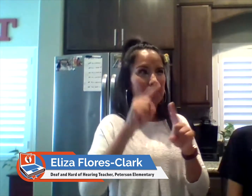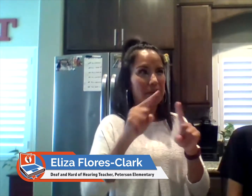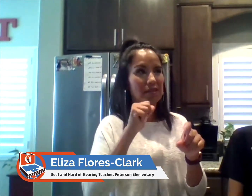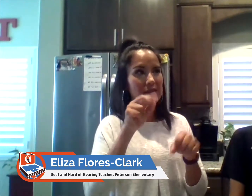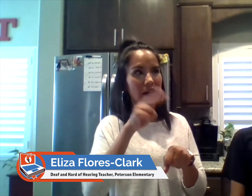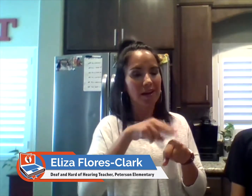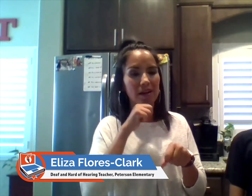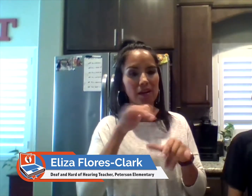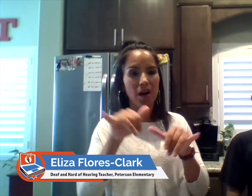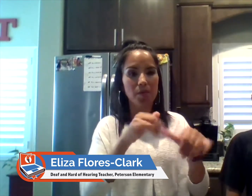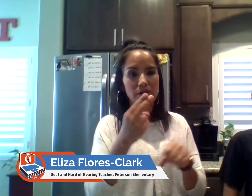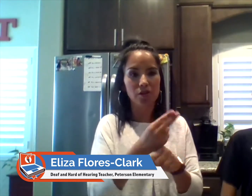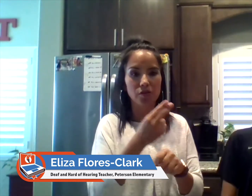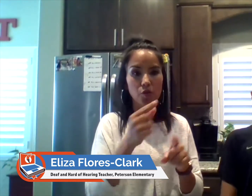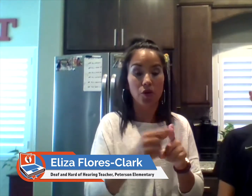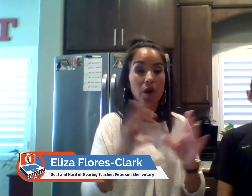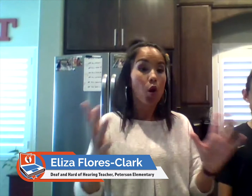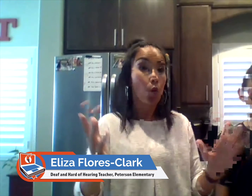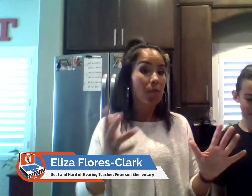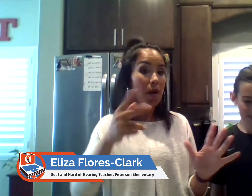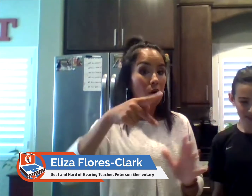it's not a common used word. What about